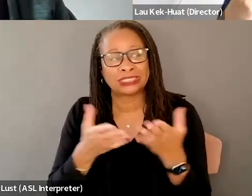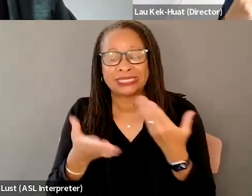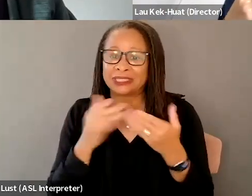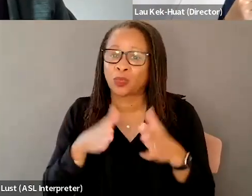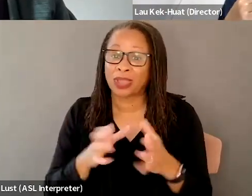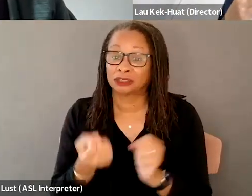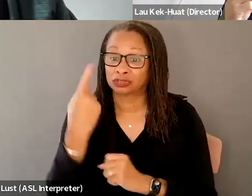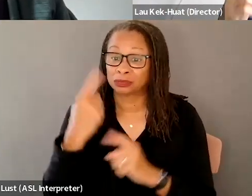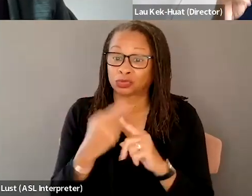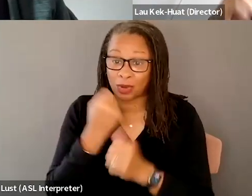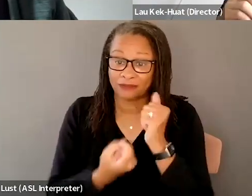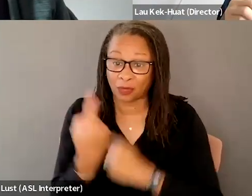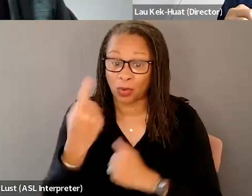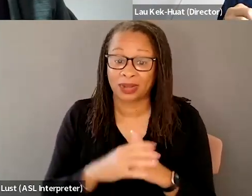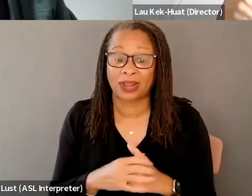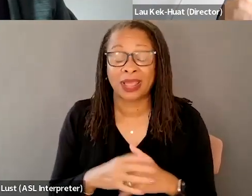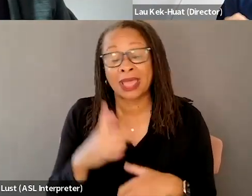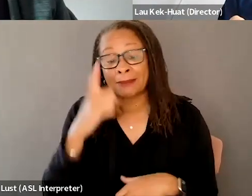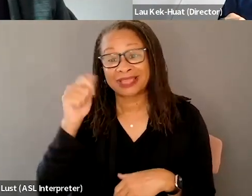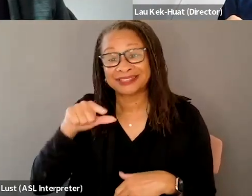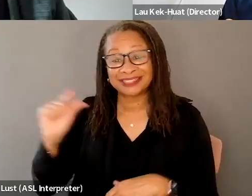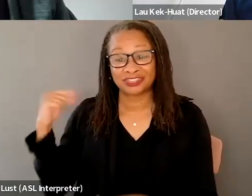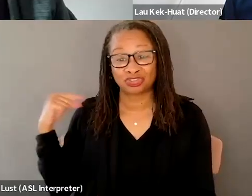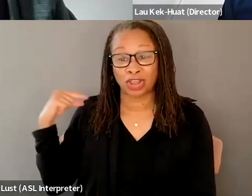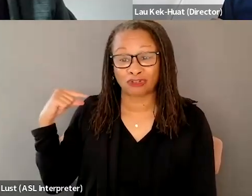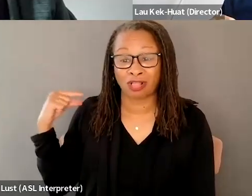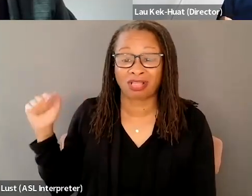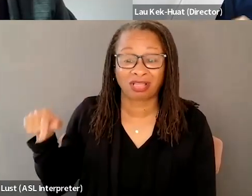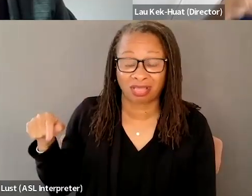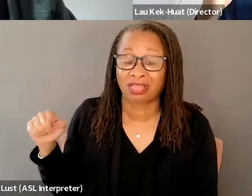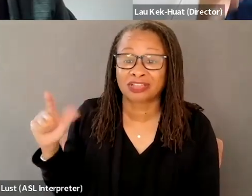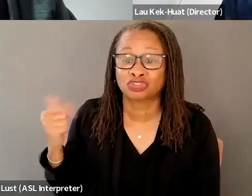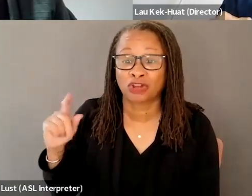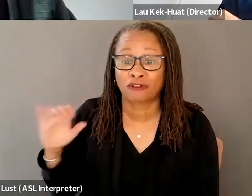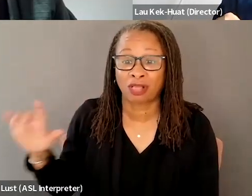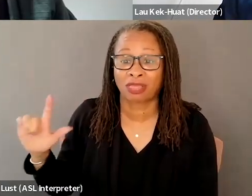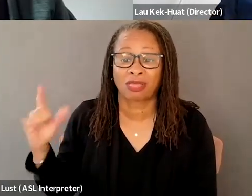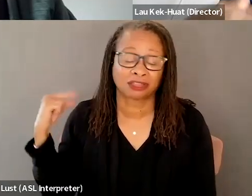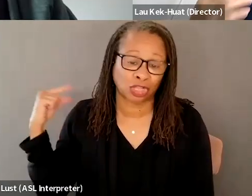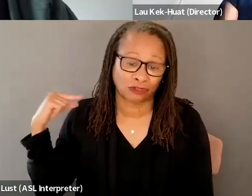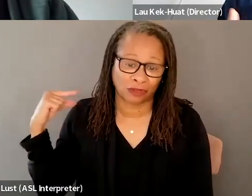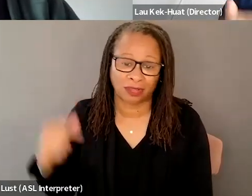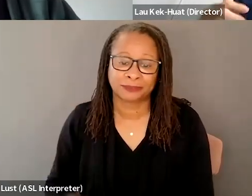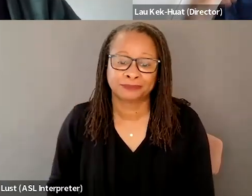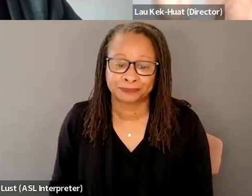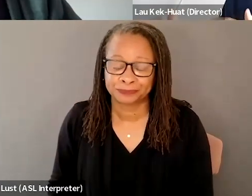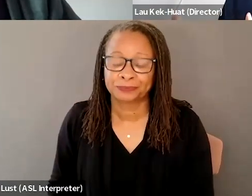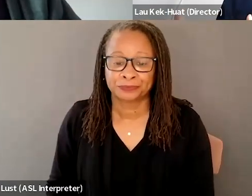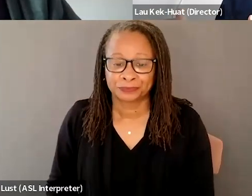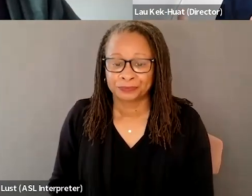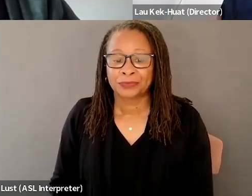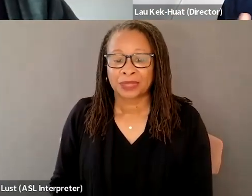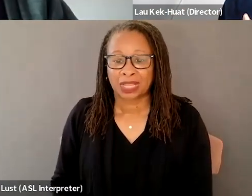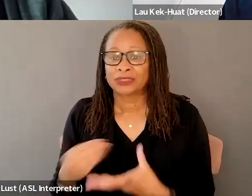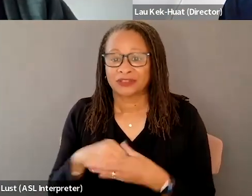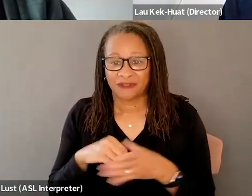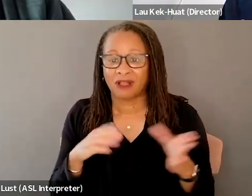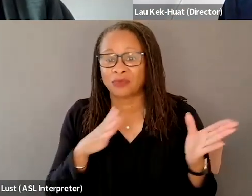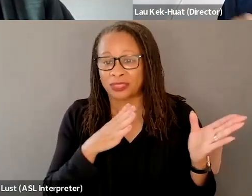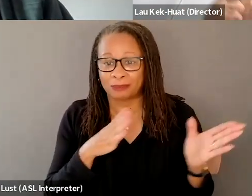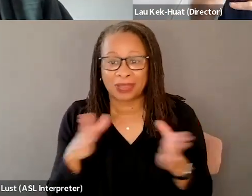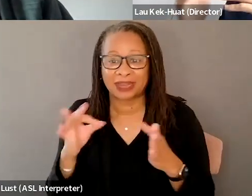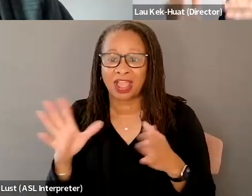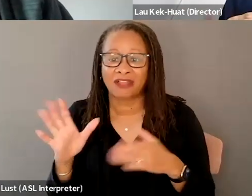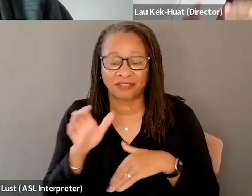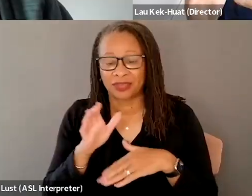what made me confident? Because this general, although he involved the planning of the Great Eastern War, but he